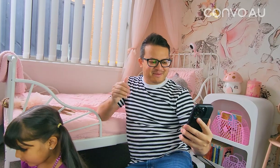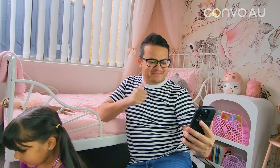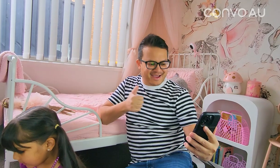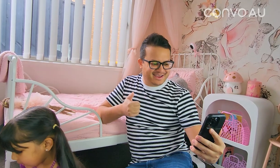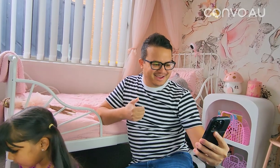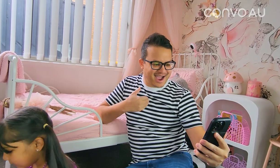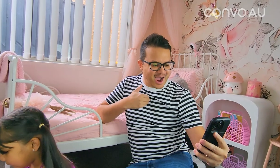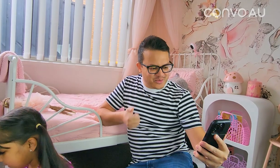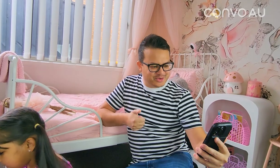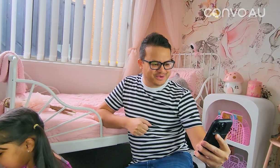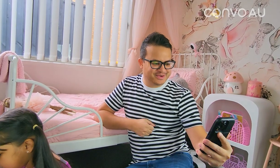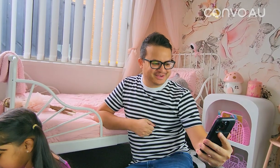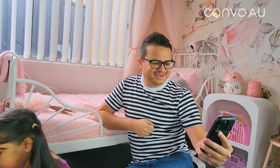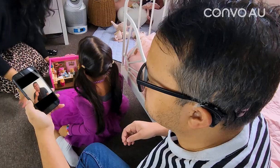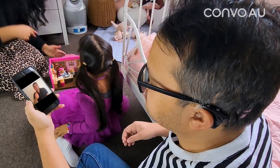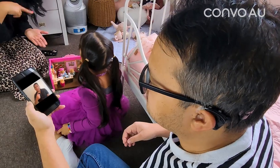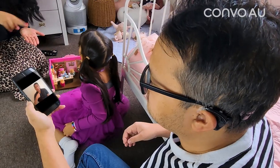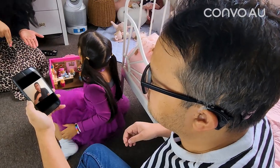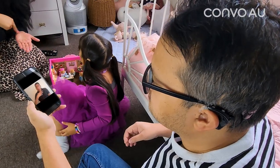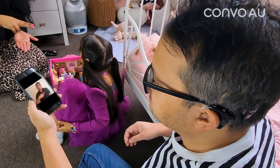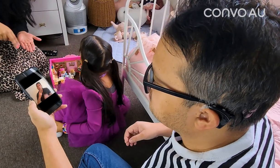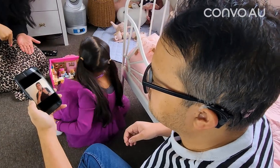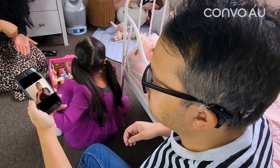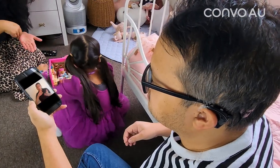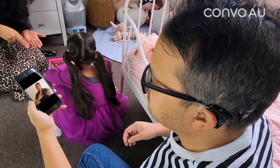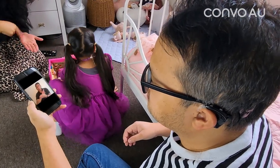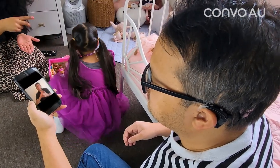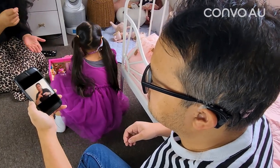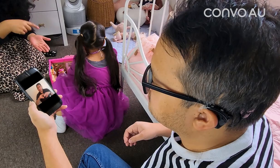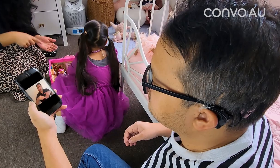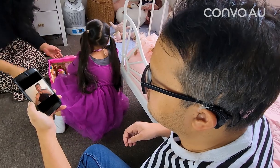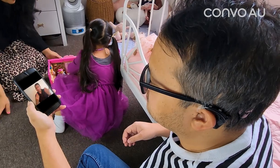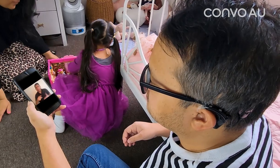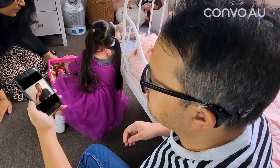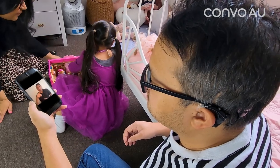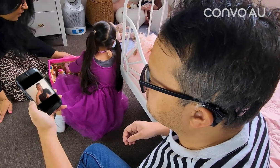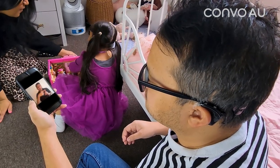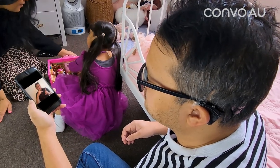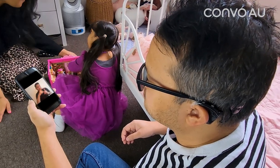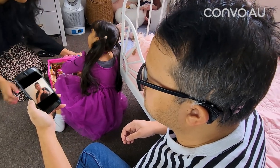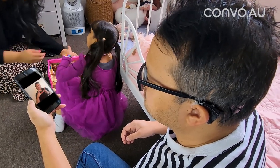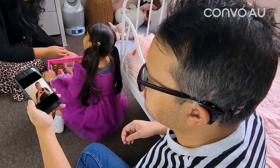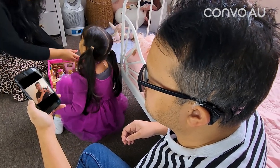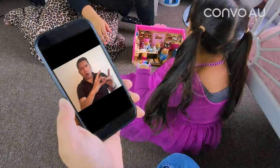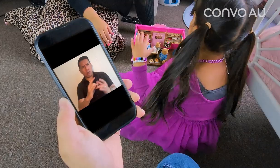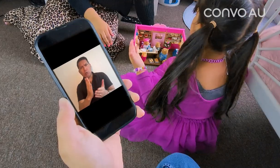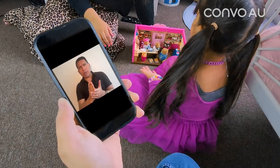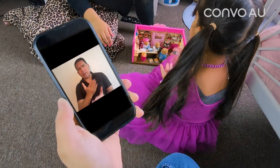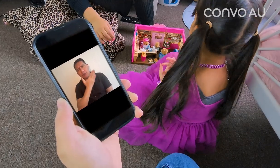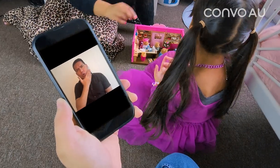G'day mate, how are ya? Hey, I just wanted to wish you a happy Father's Day. Your bond with your daughter is truly beautiful